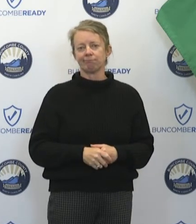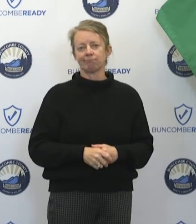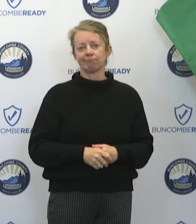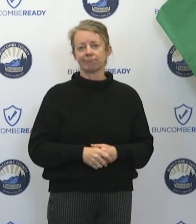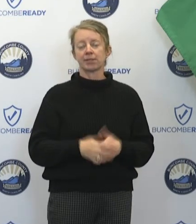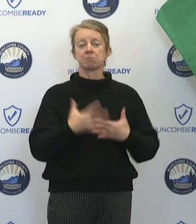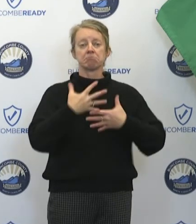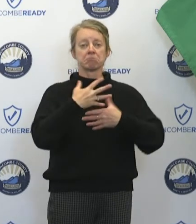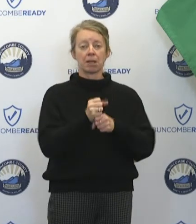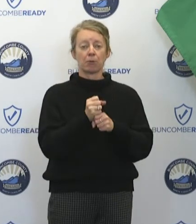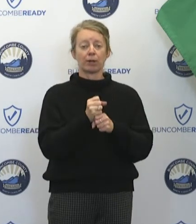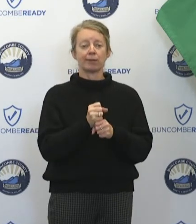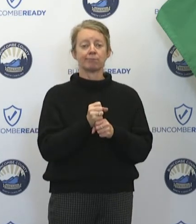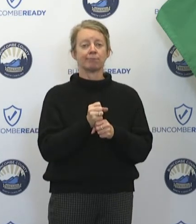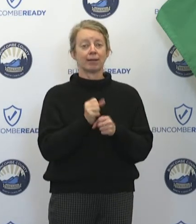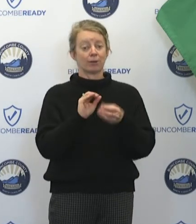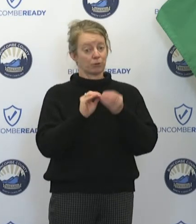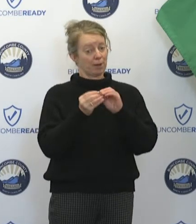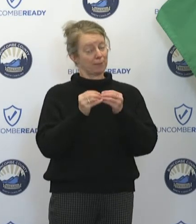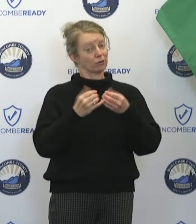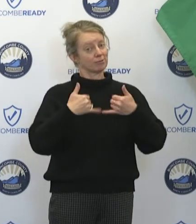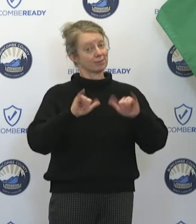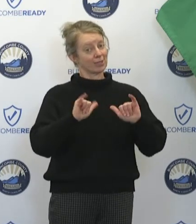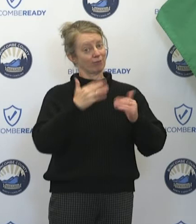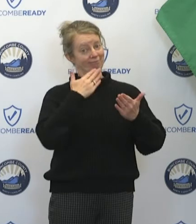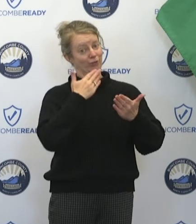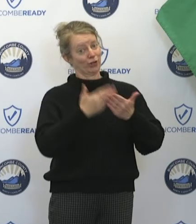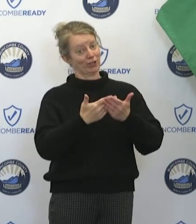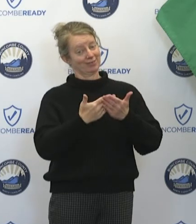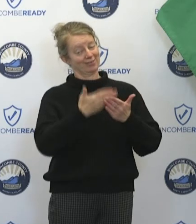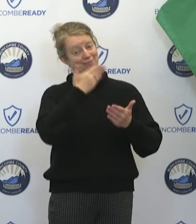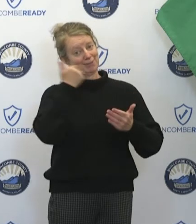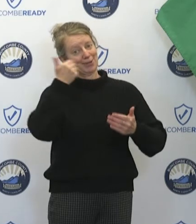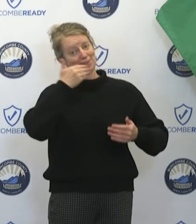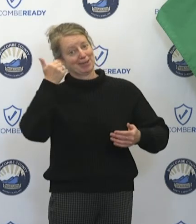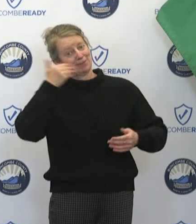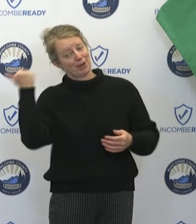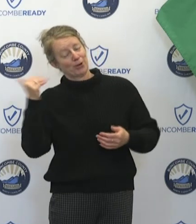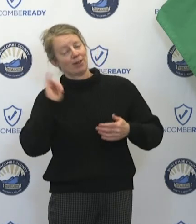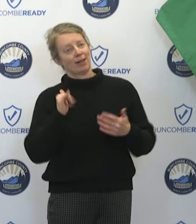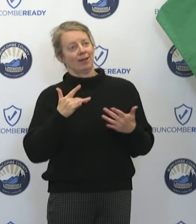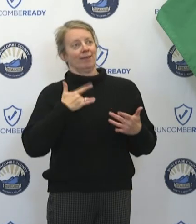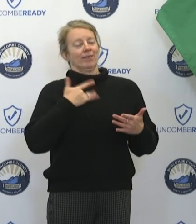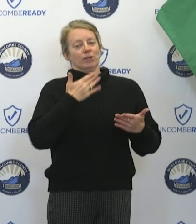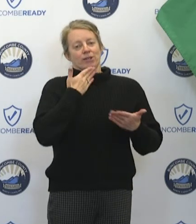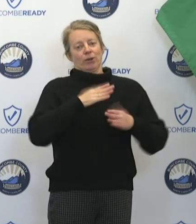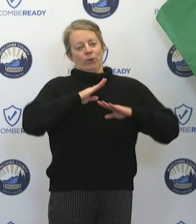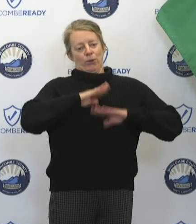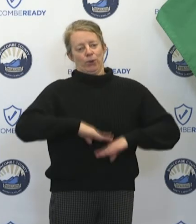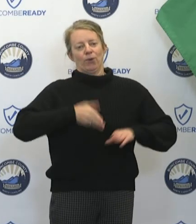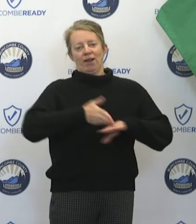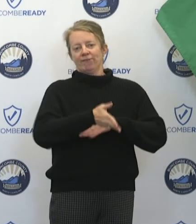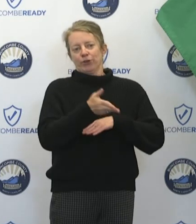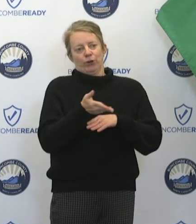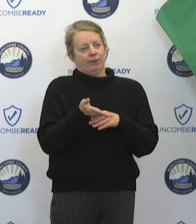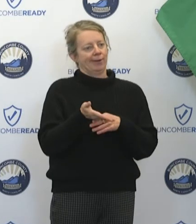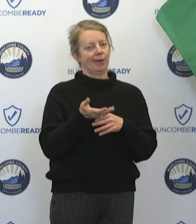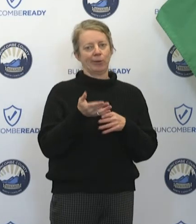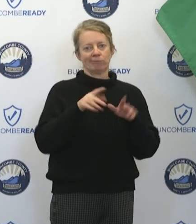In summary, our trends continue to improve. This is a welcome sight after several weeks of surging cases and rising community